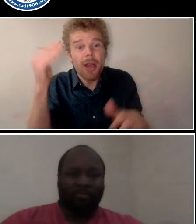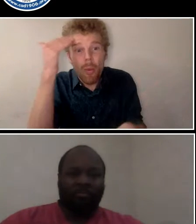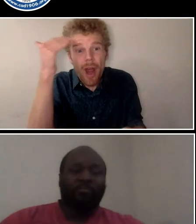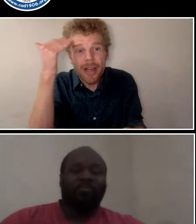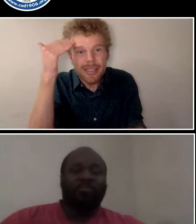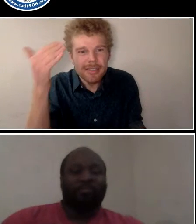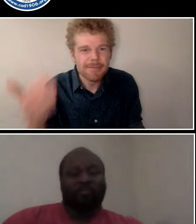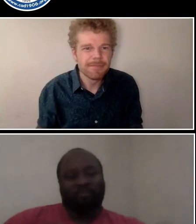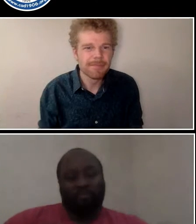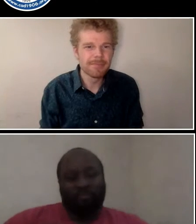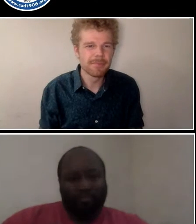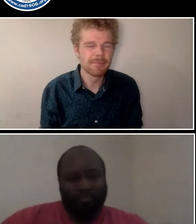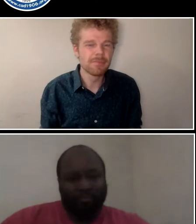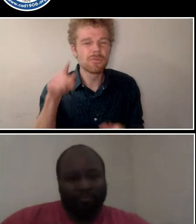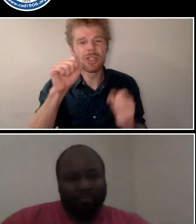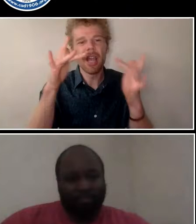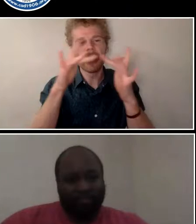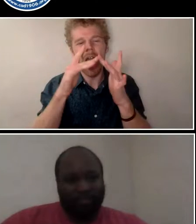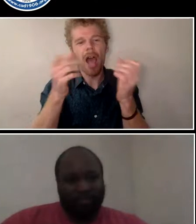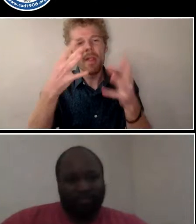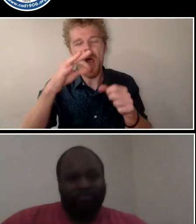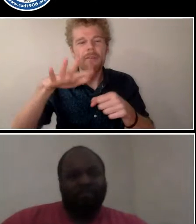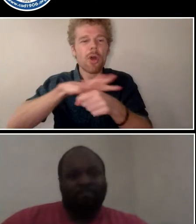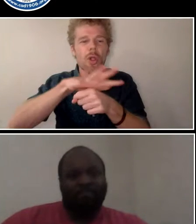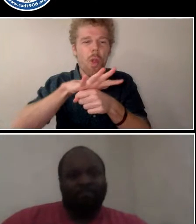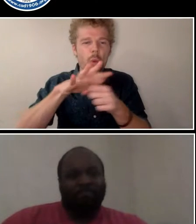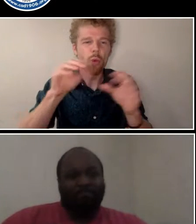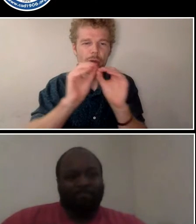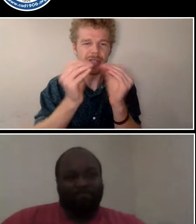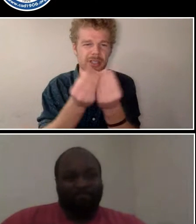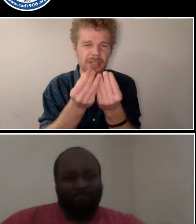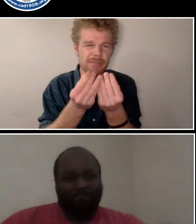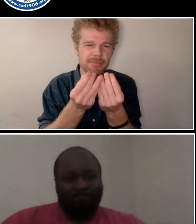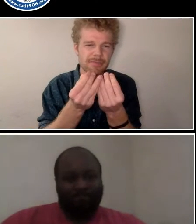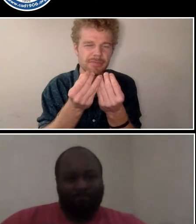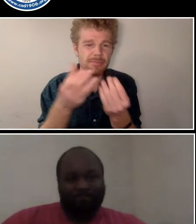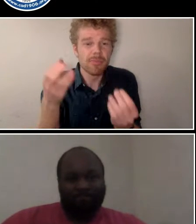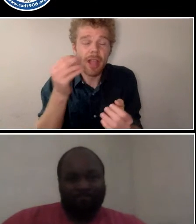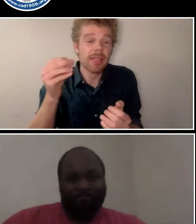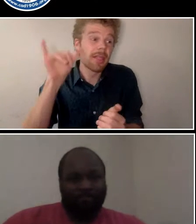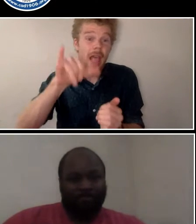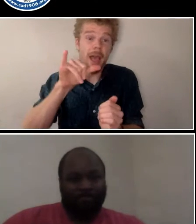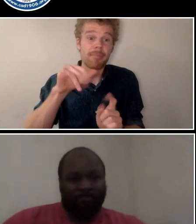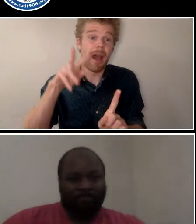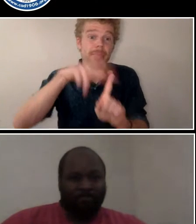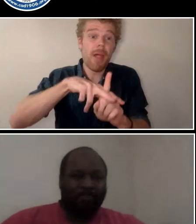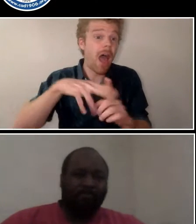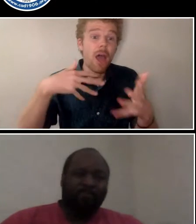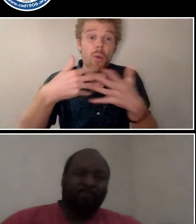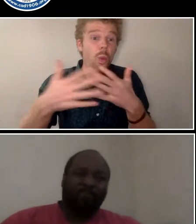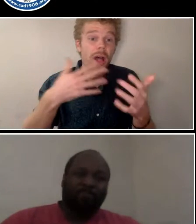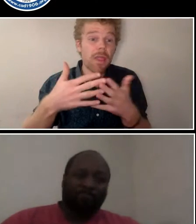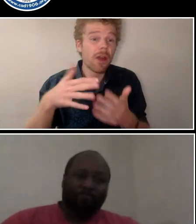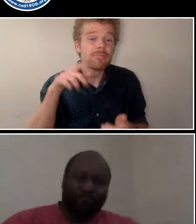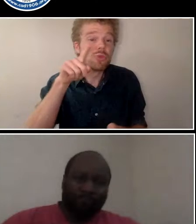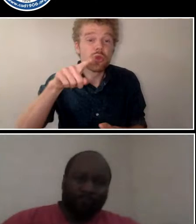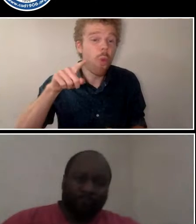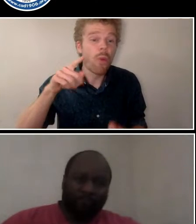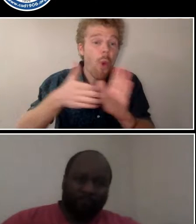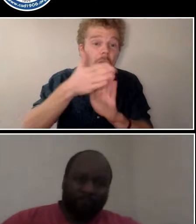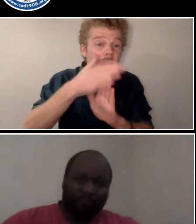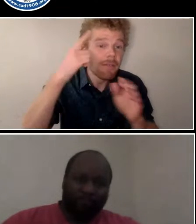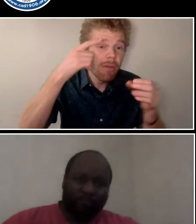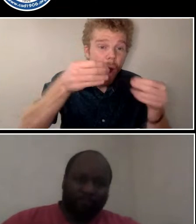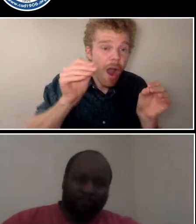the DC Association of the Deaf, the National Association of the Deaf, to let them know that the three of us were running and to help increase